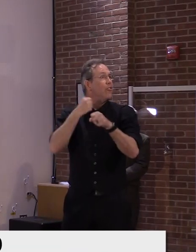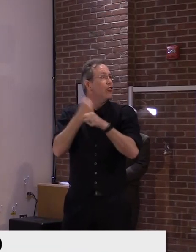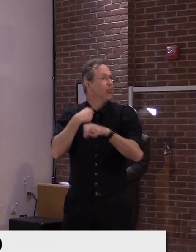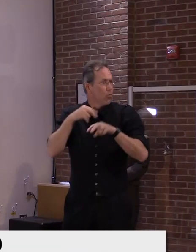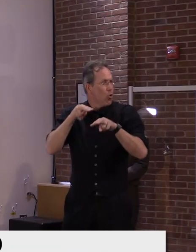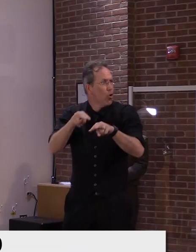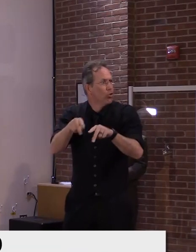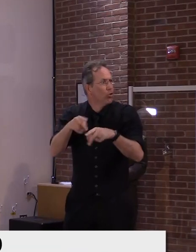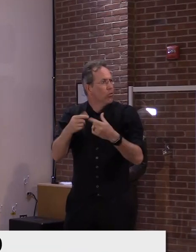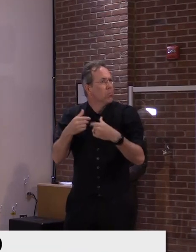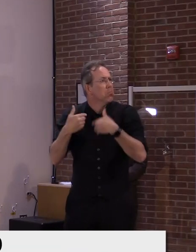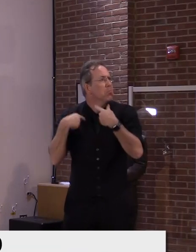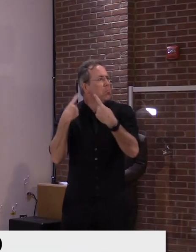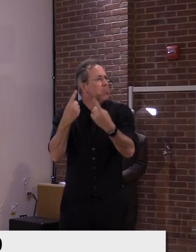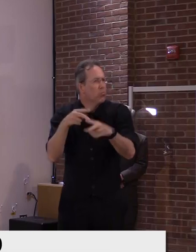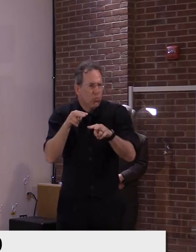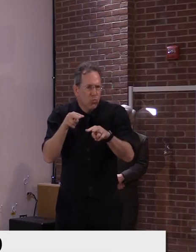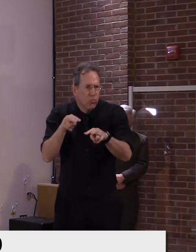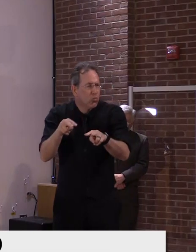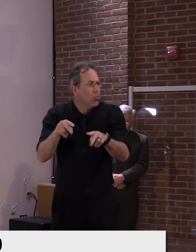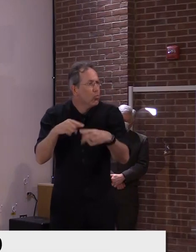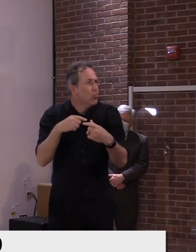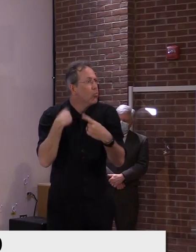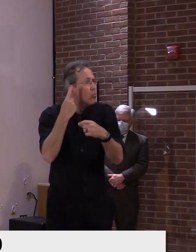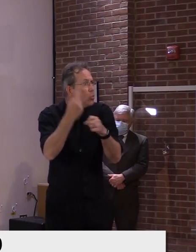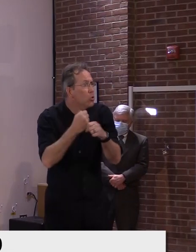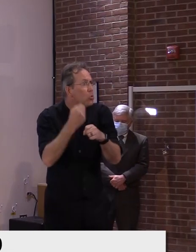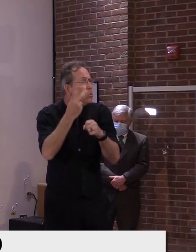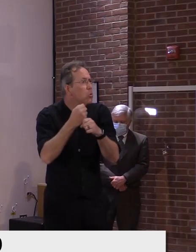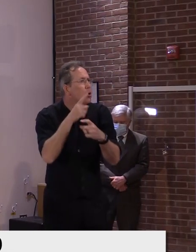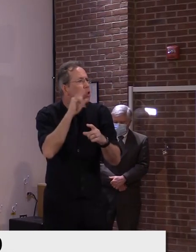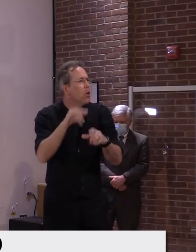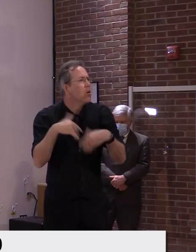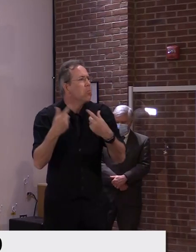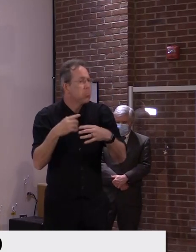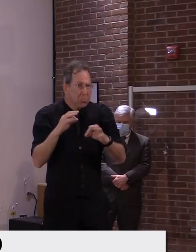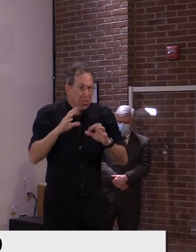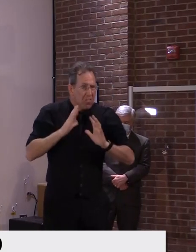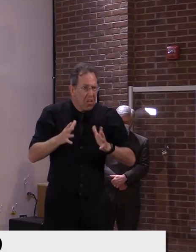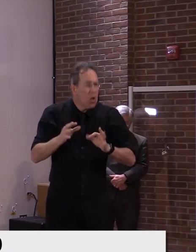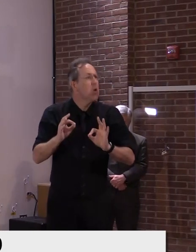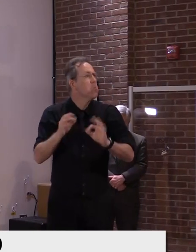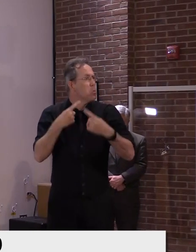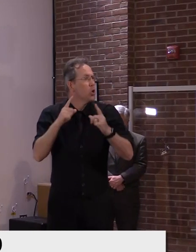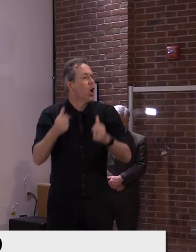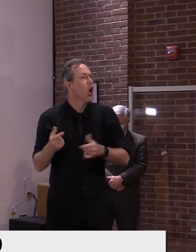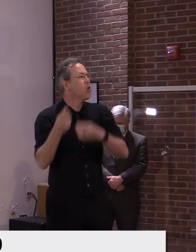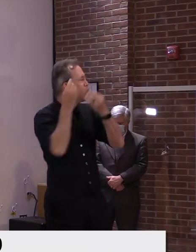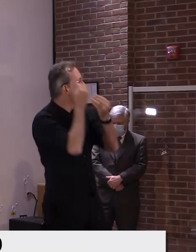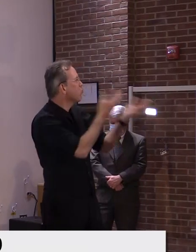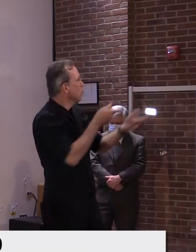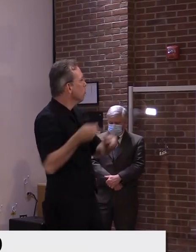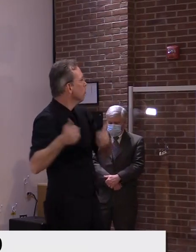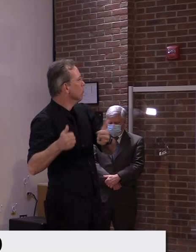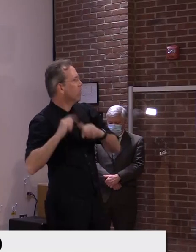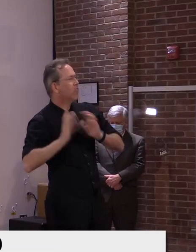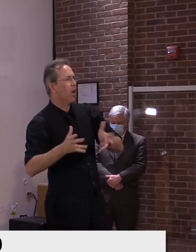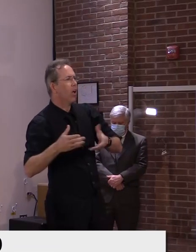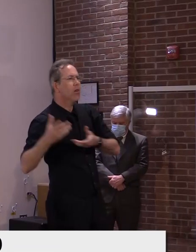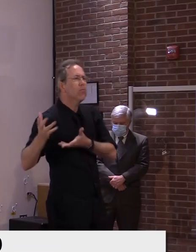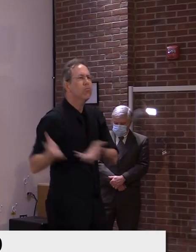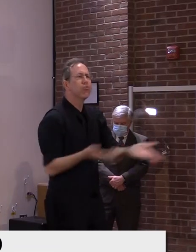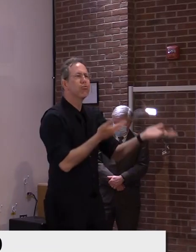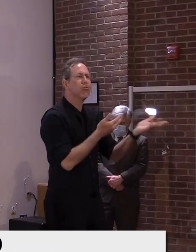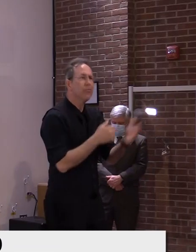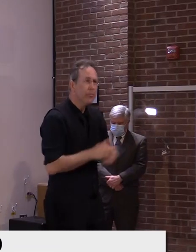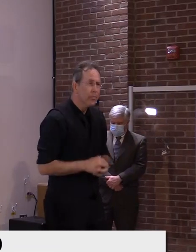system, so that we can get the highest level of confidence that everything that could be reported is being reported. And that's why,